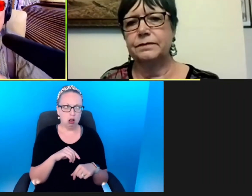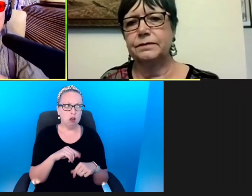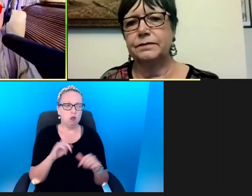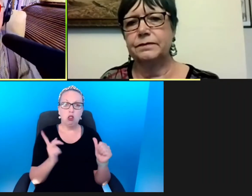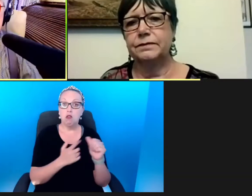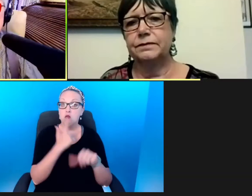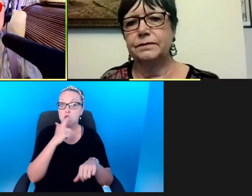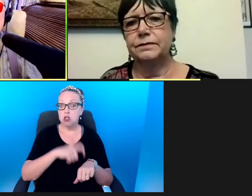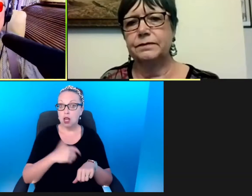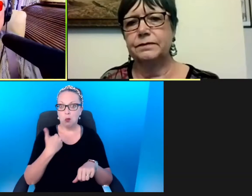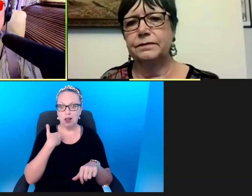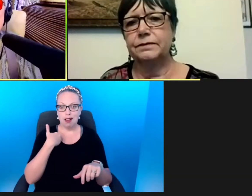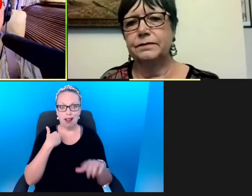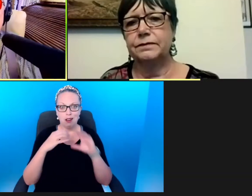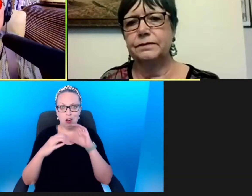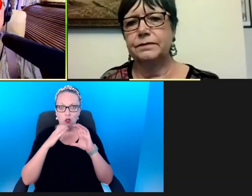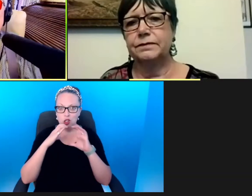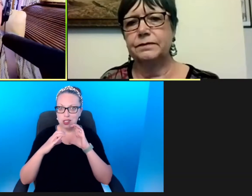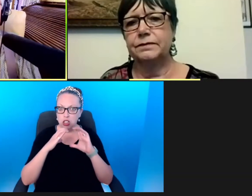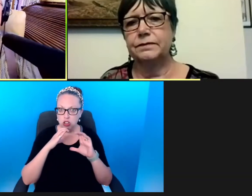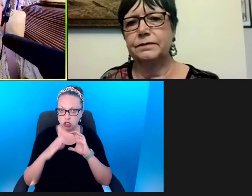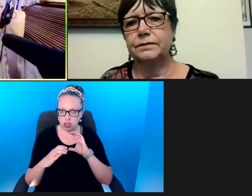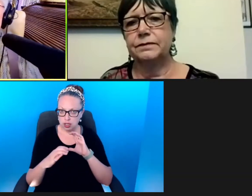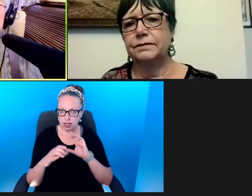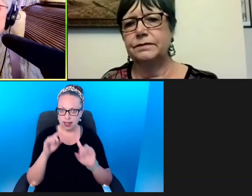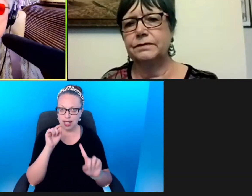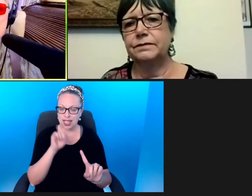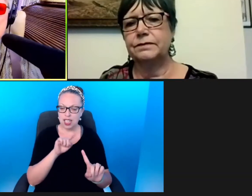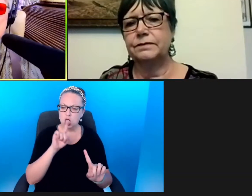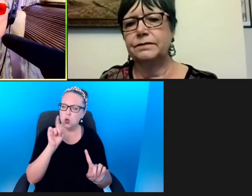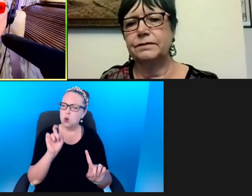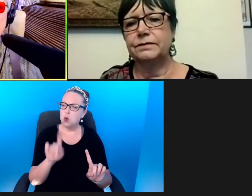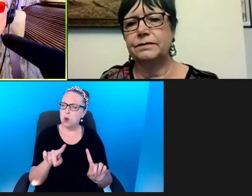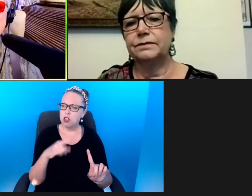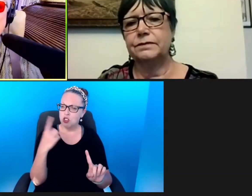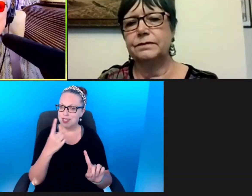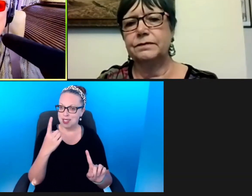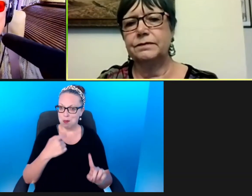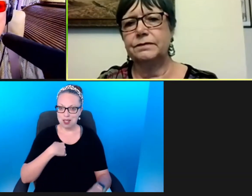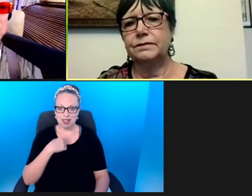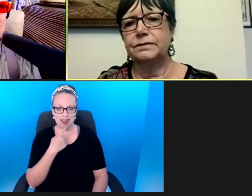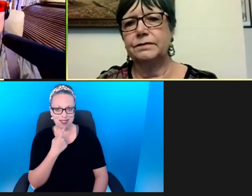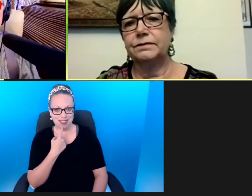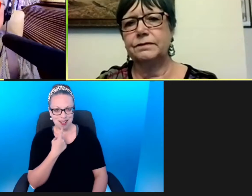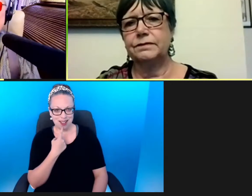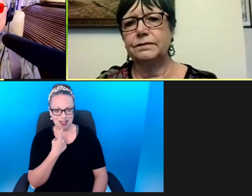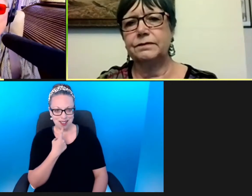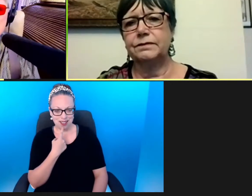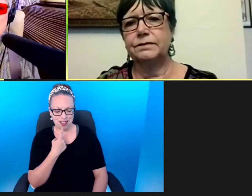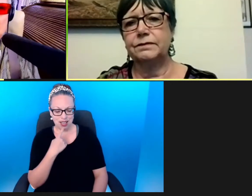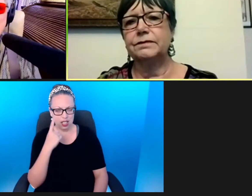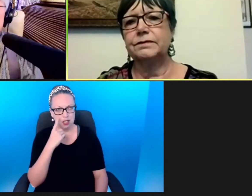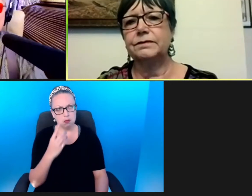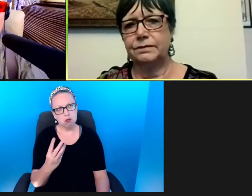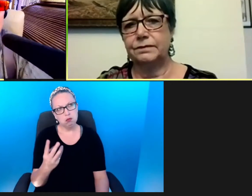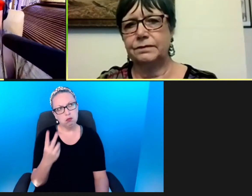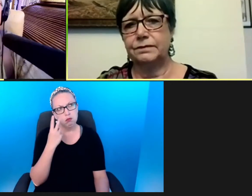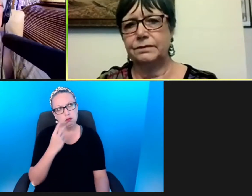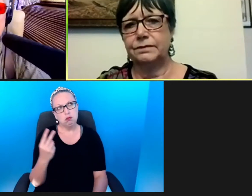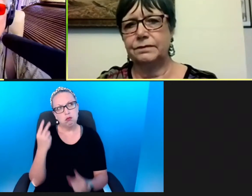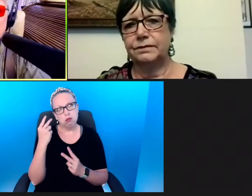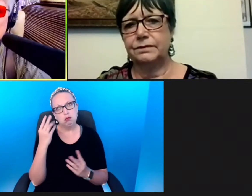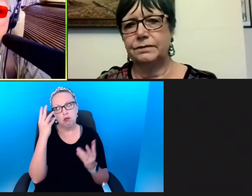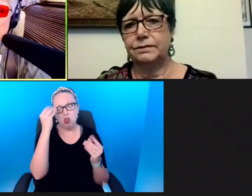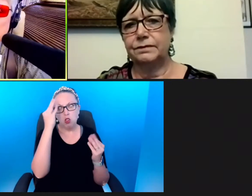we had a conversation where he questioned something I said. I mean, he reflected back to me in a way that